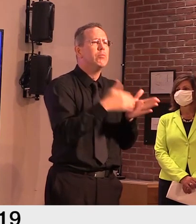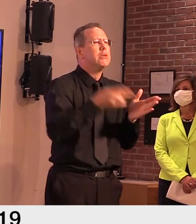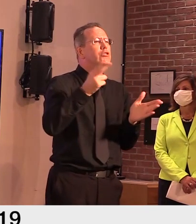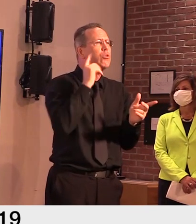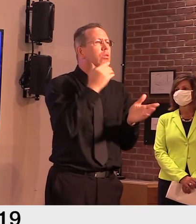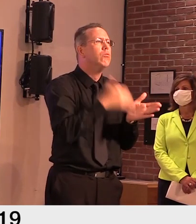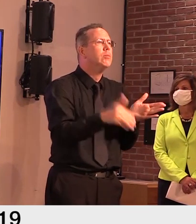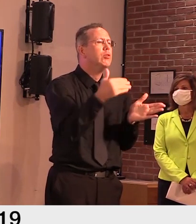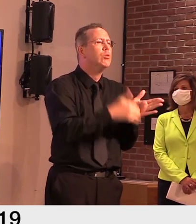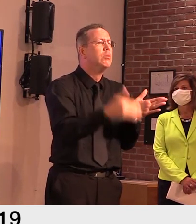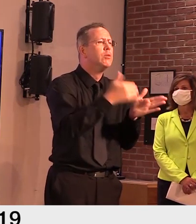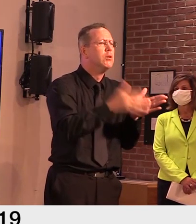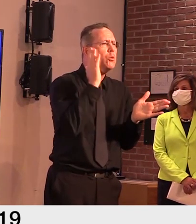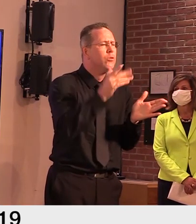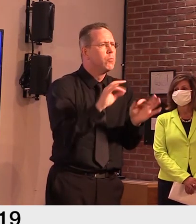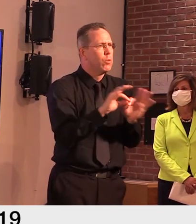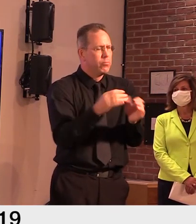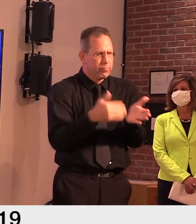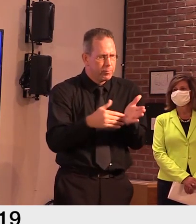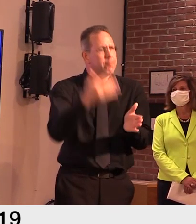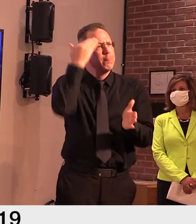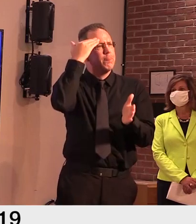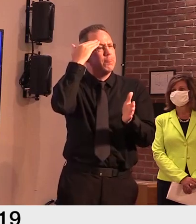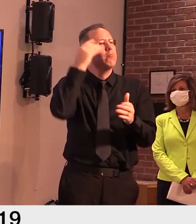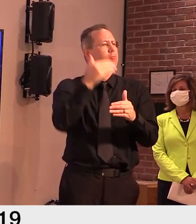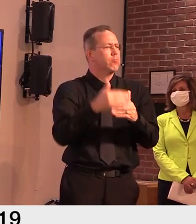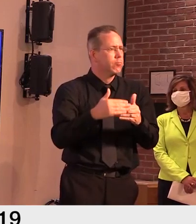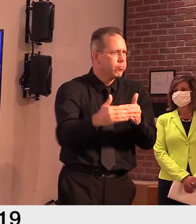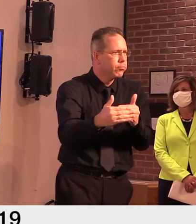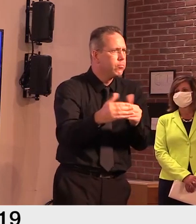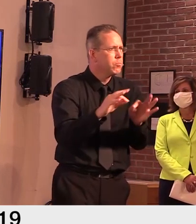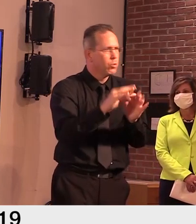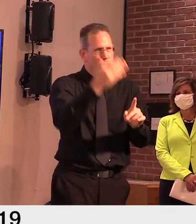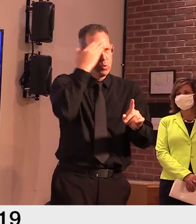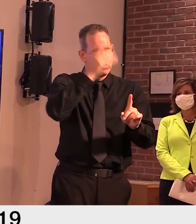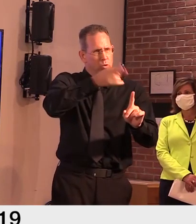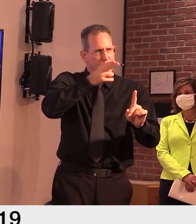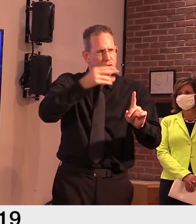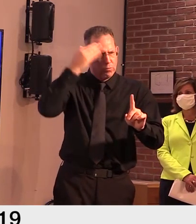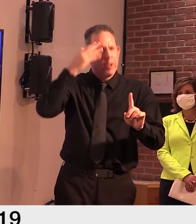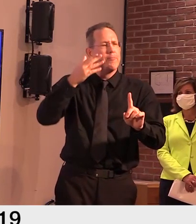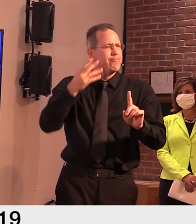knowledge today so that we don't repeat that history.